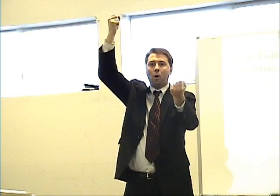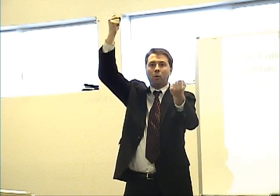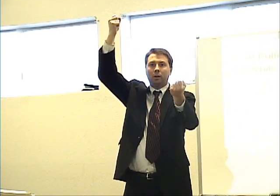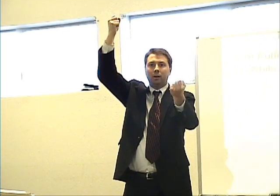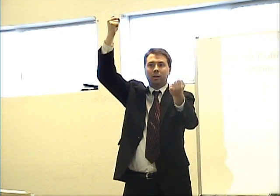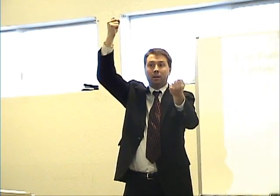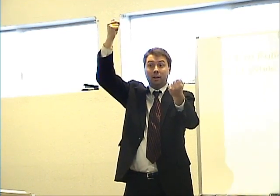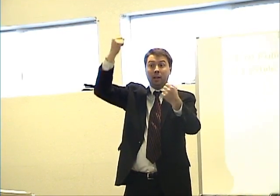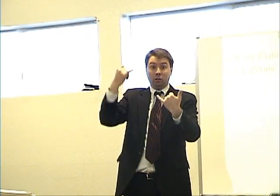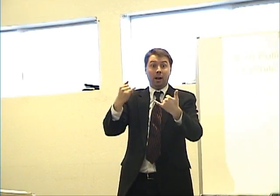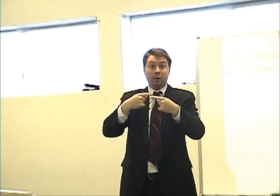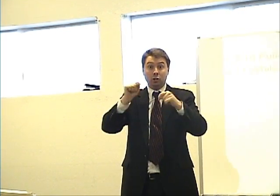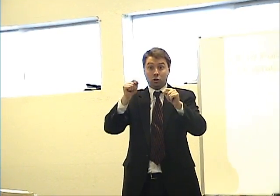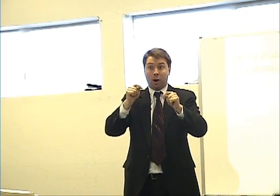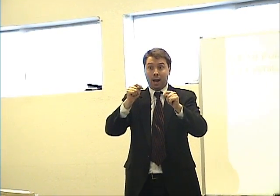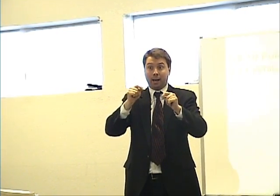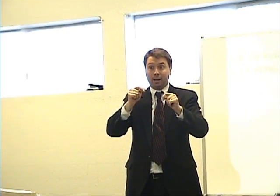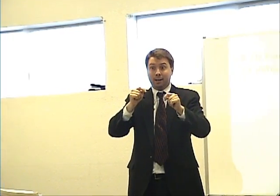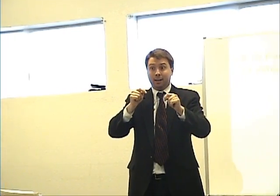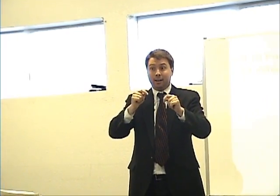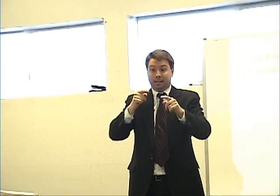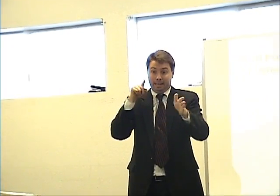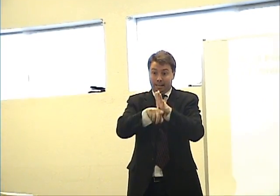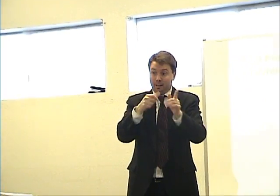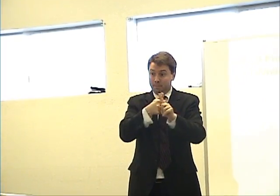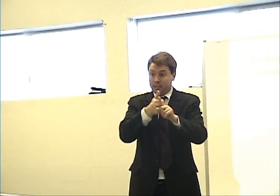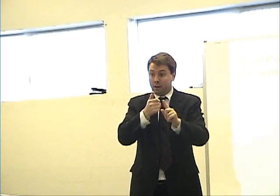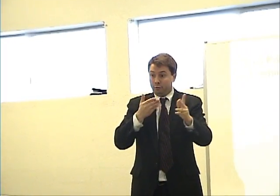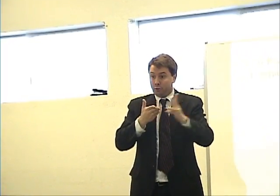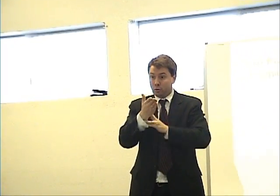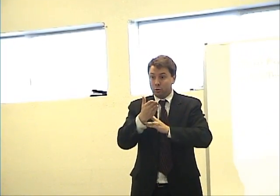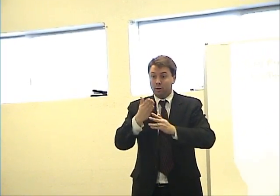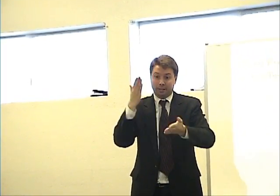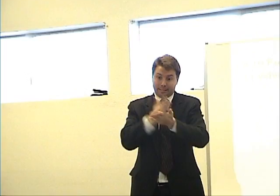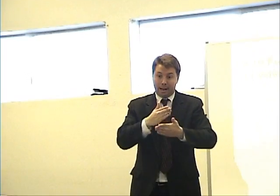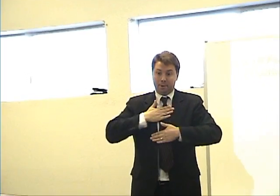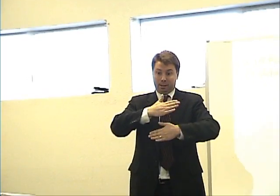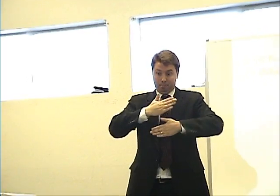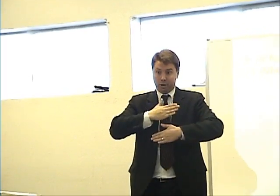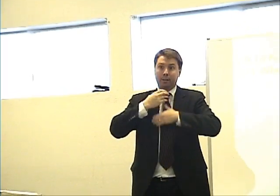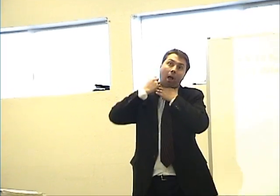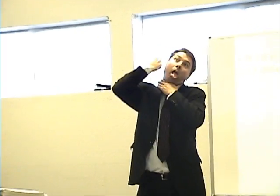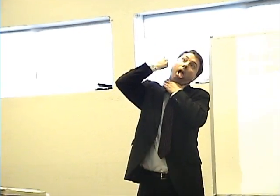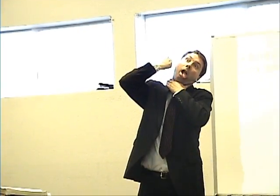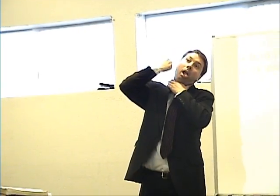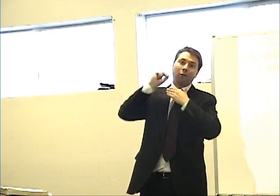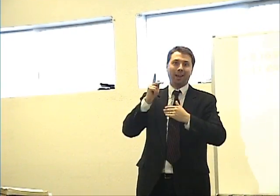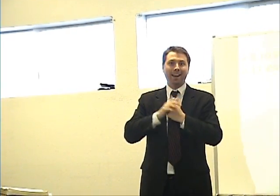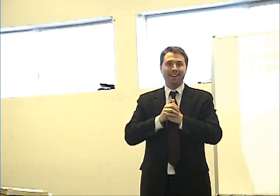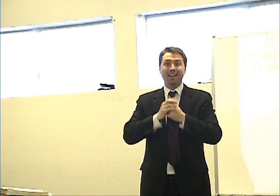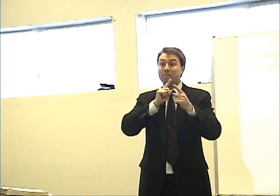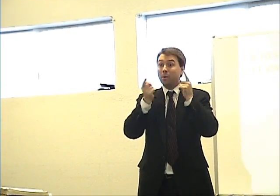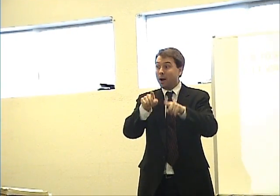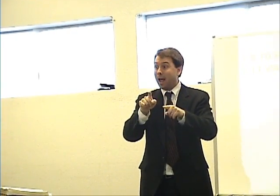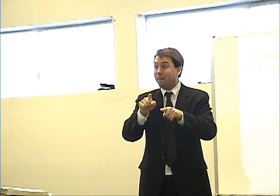broke. So now he's trying to kill himself through stopping the breathing. Okay? But what